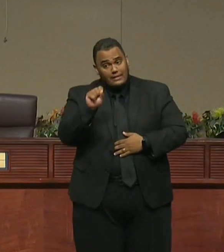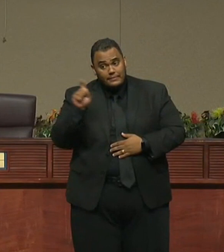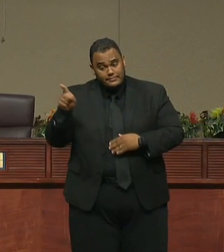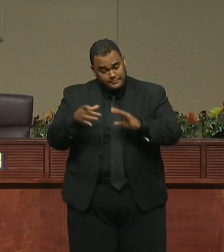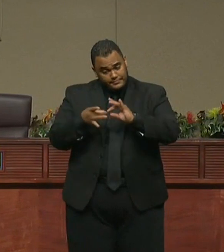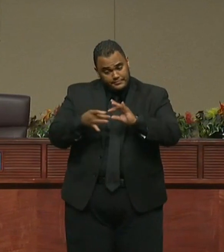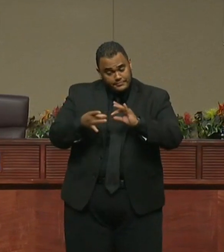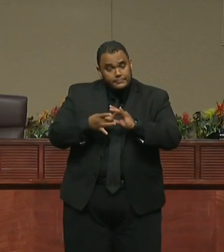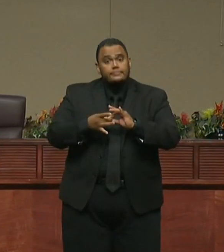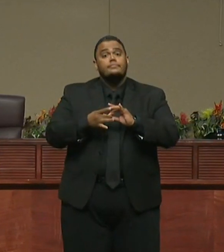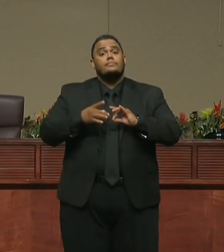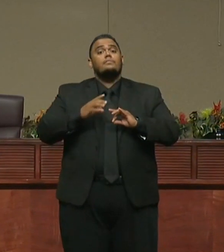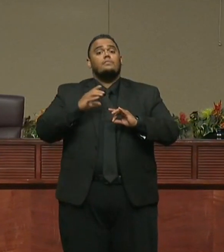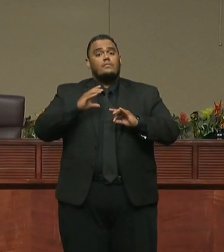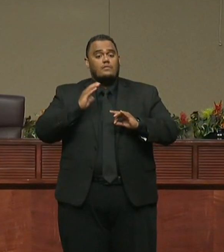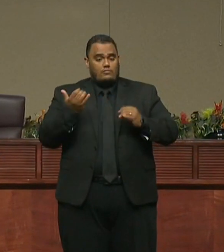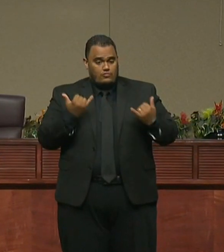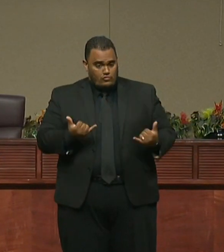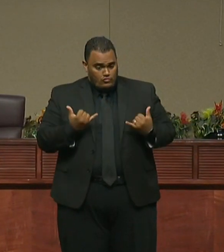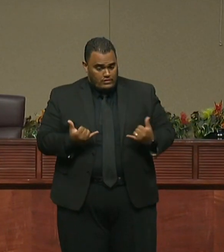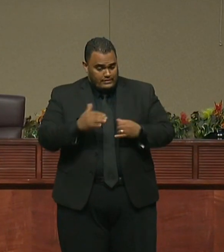time